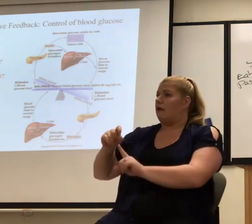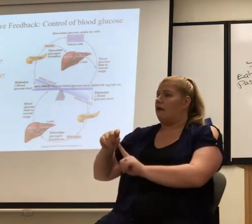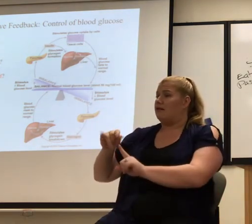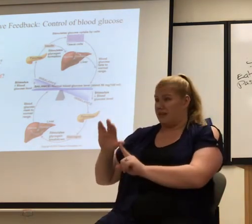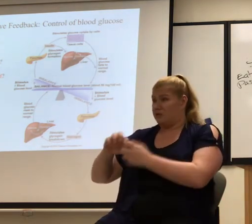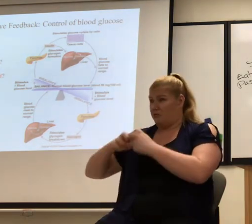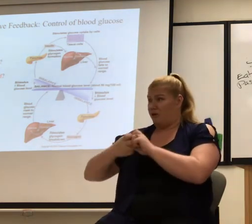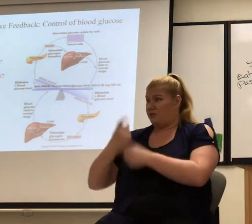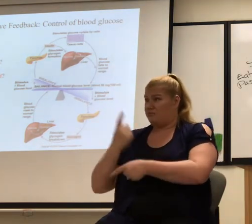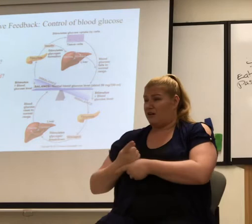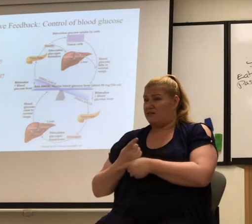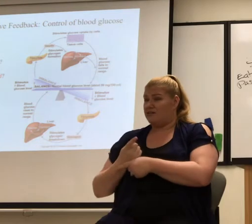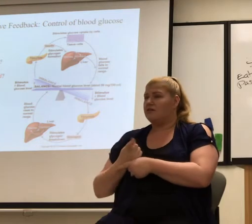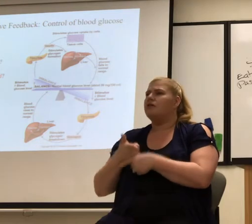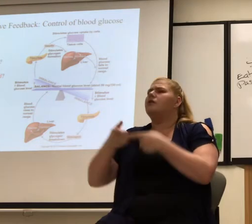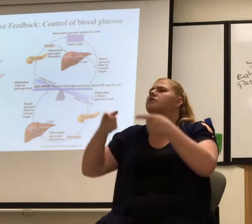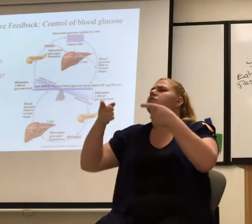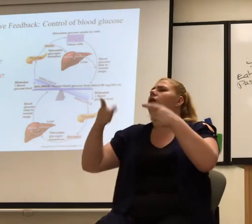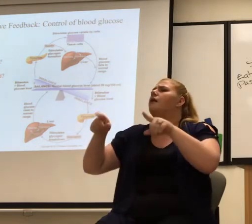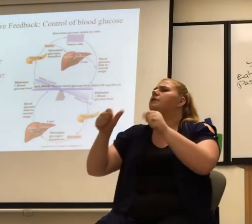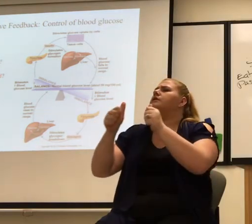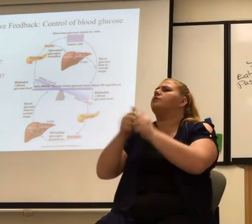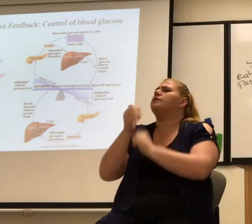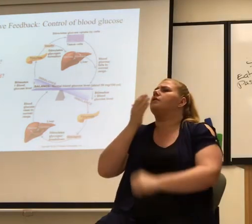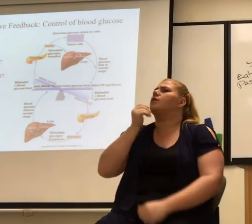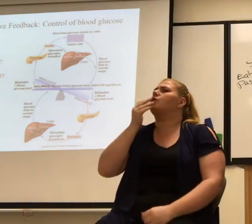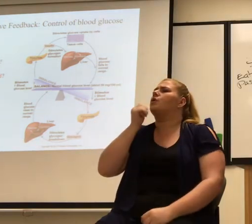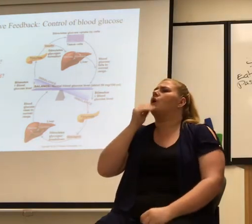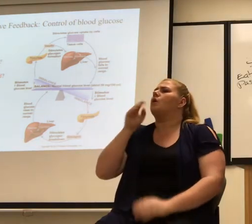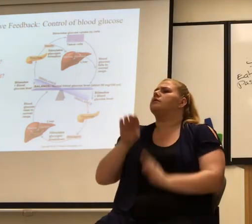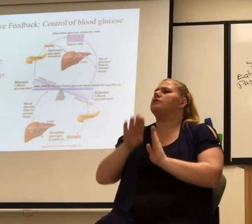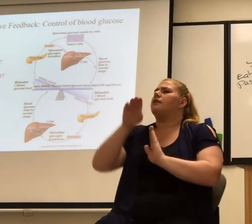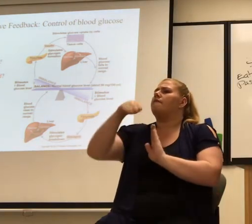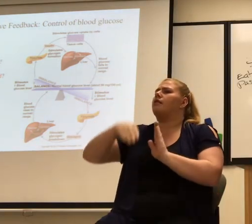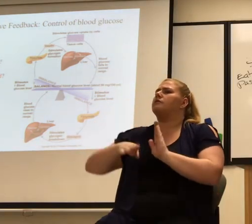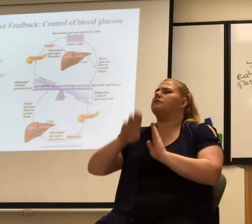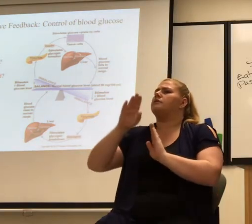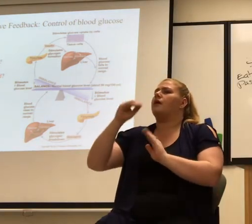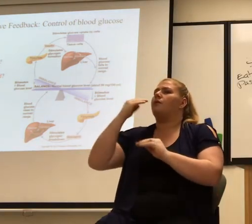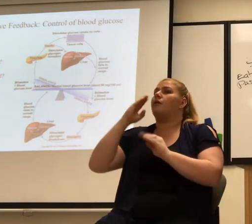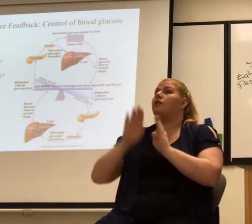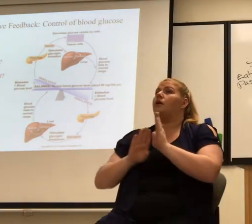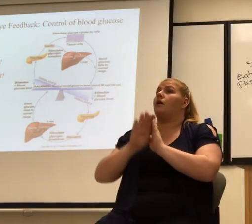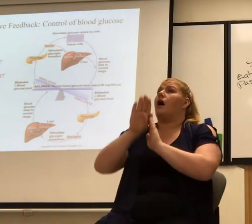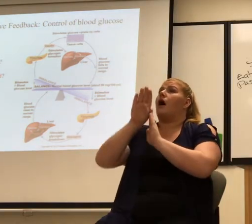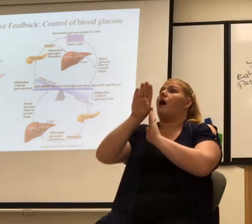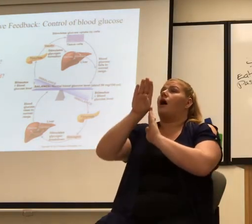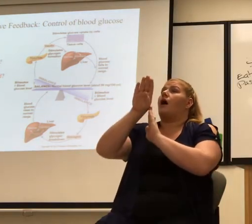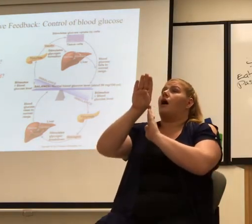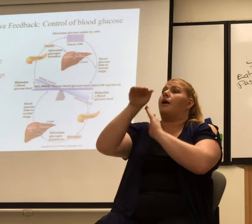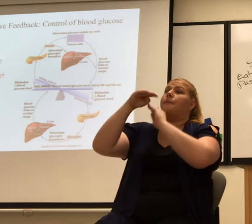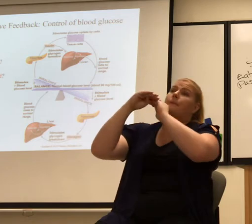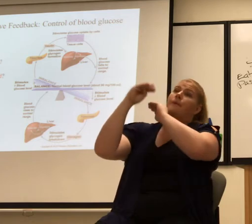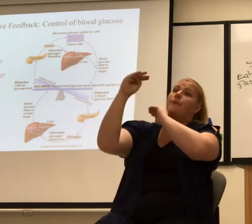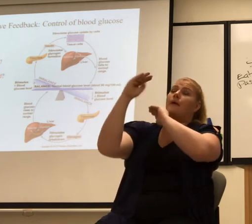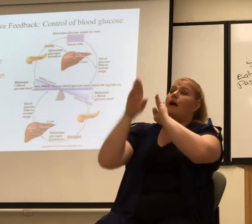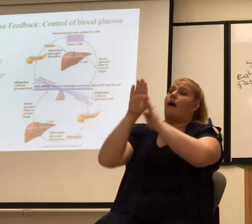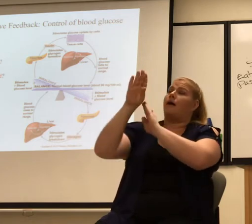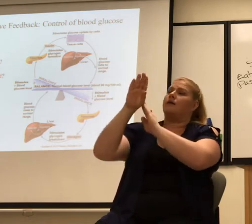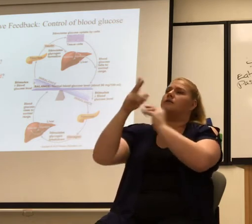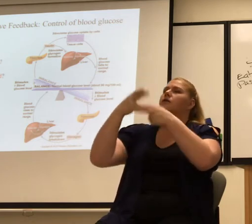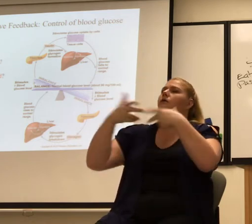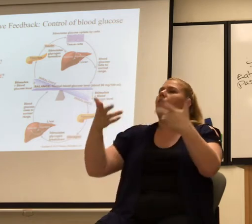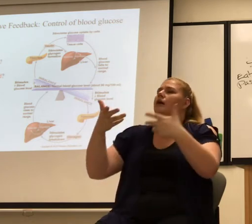respond to insulin, what's going to happen to the glucose levels? They will remain high, and we call that diabetes. That's actually type